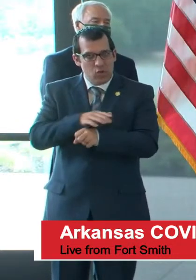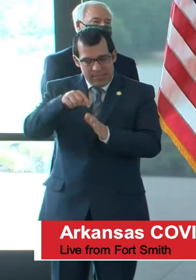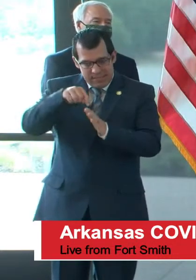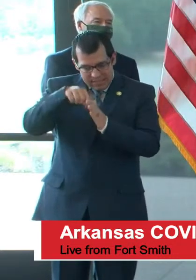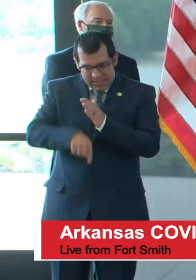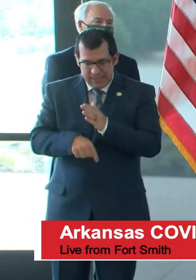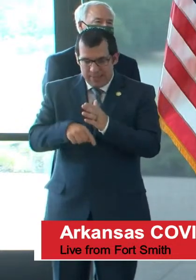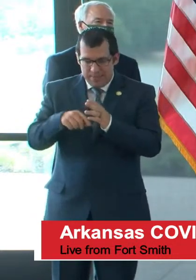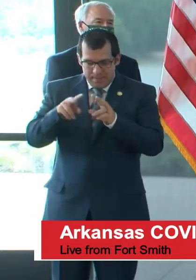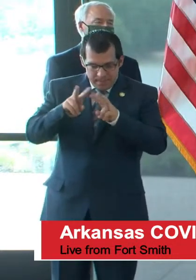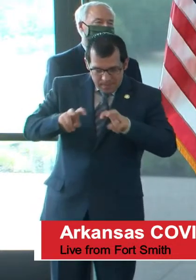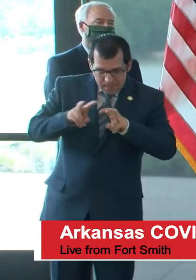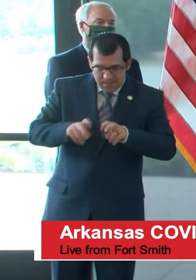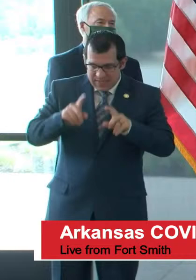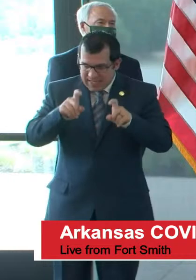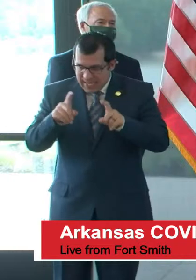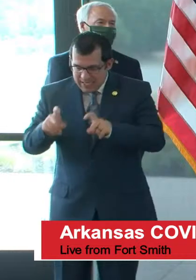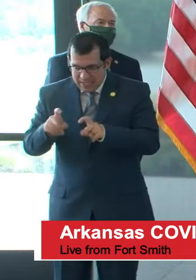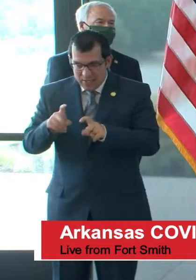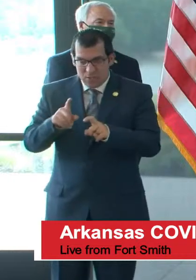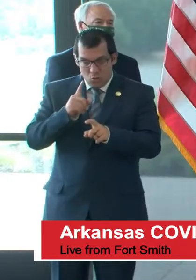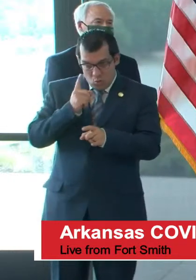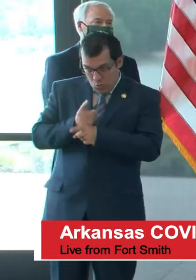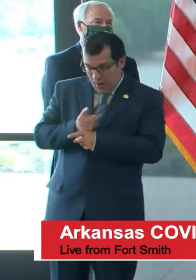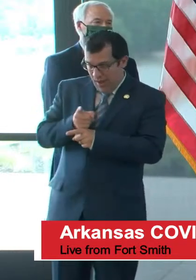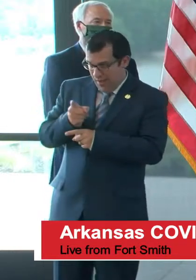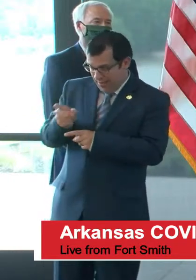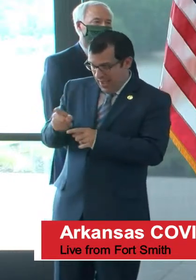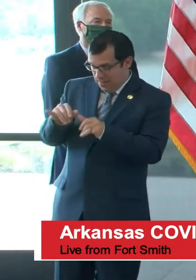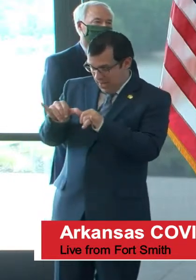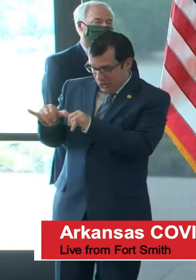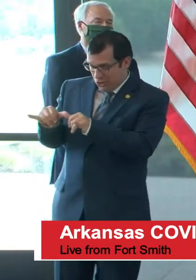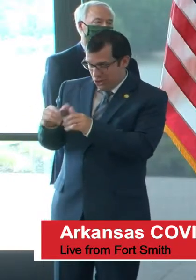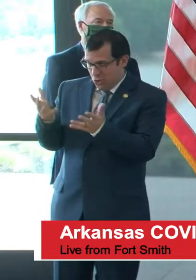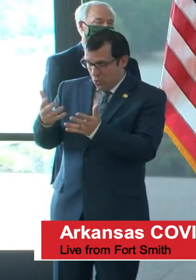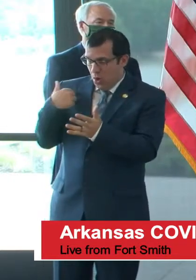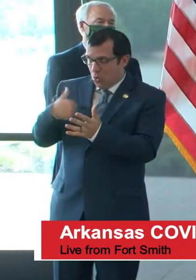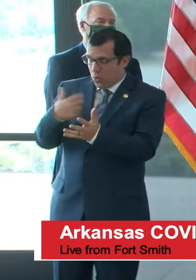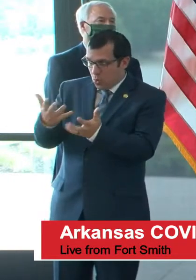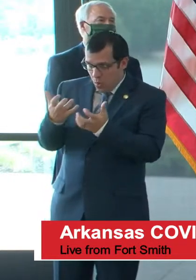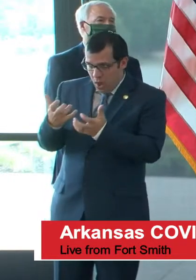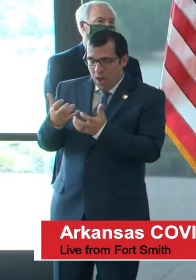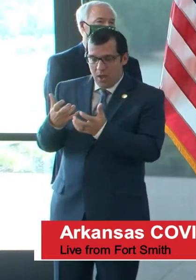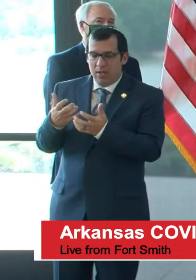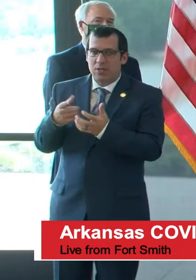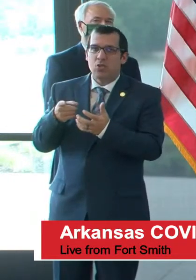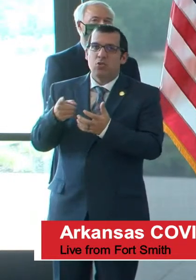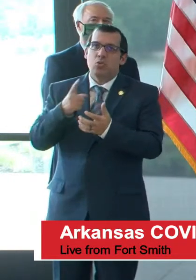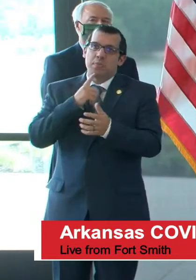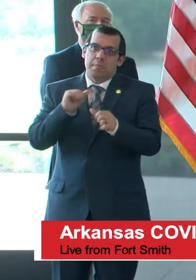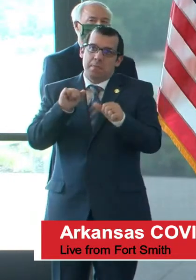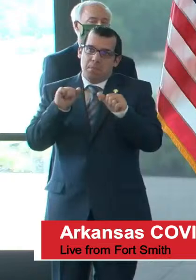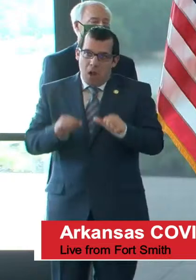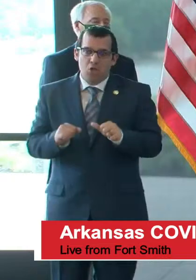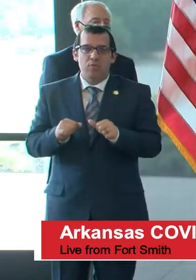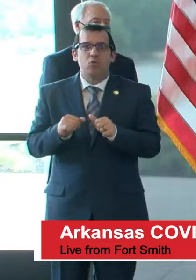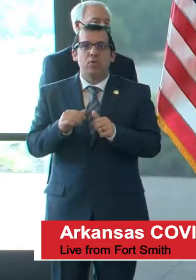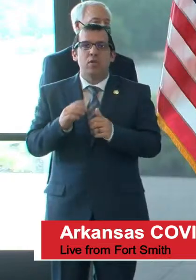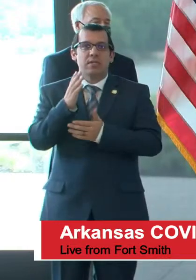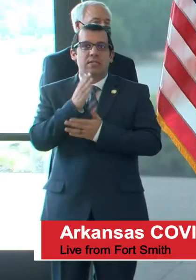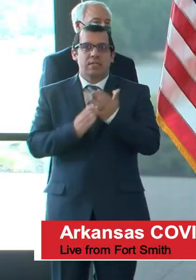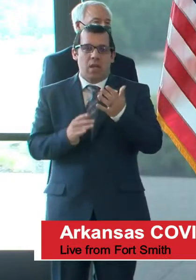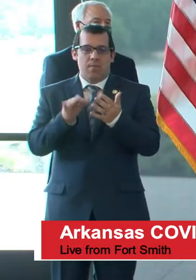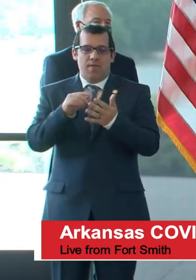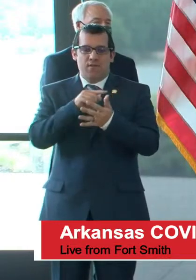testing yet to show that they really measure what we want them to measure. So it's very possible that some of